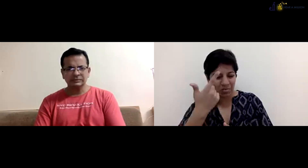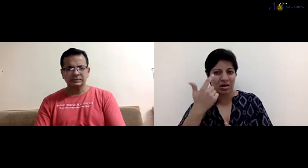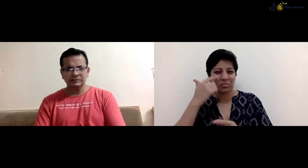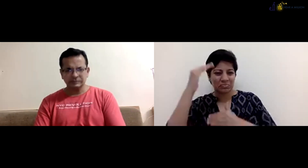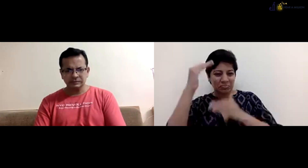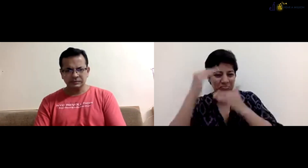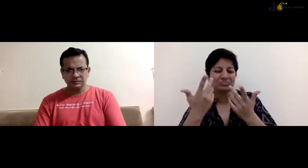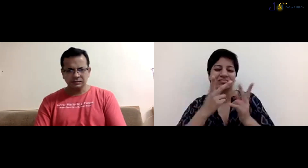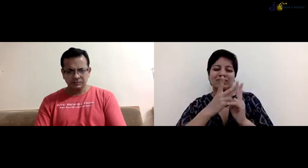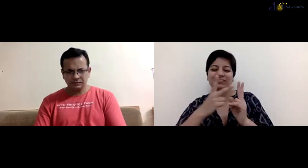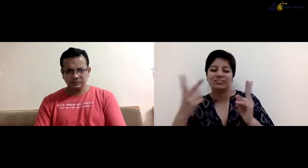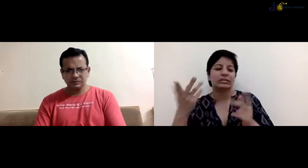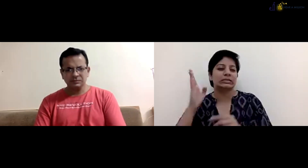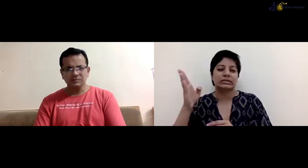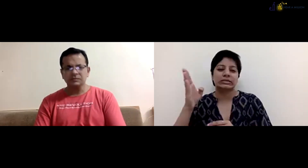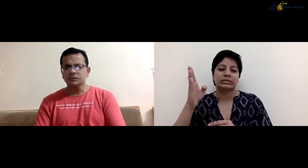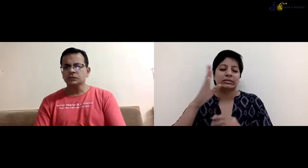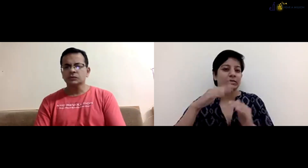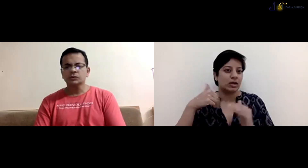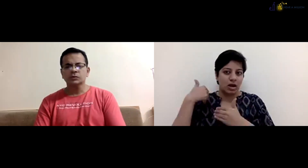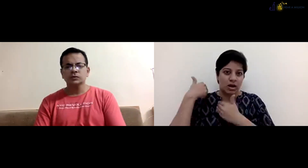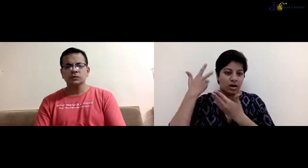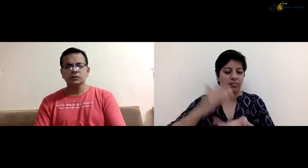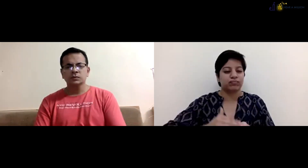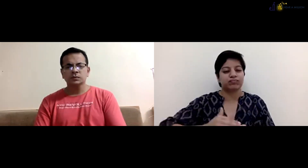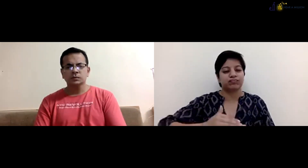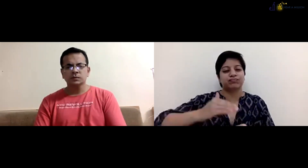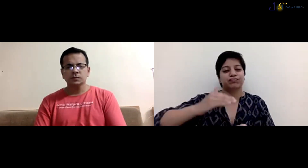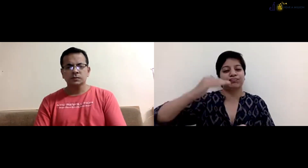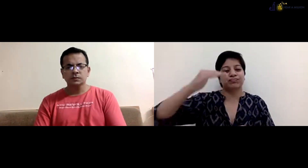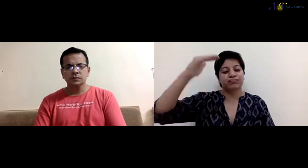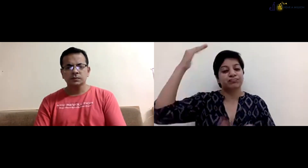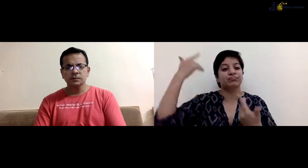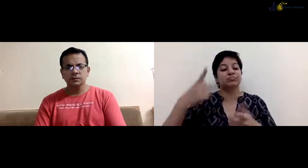it was not clear whether it's a problem with the eye vision or with the